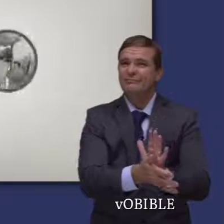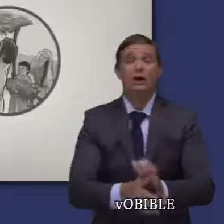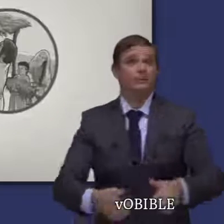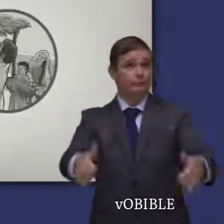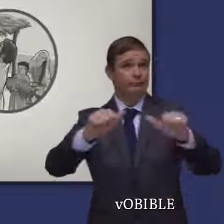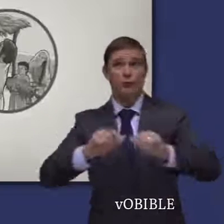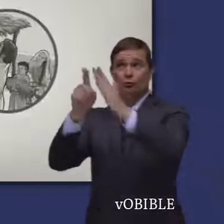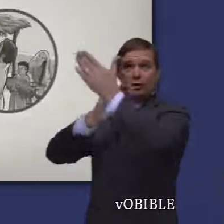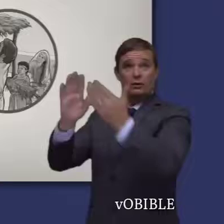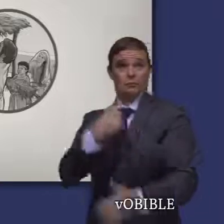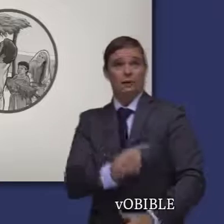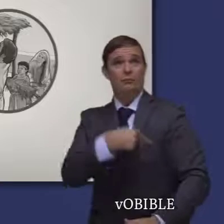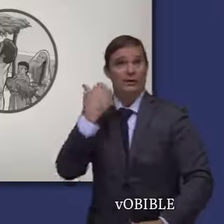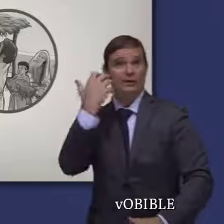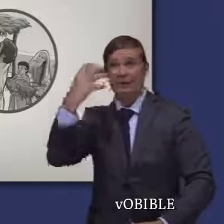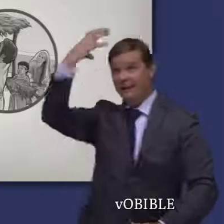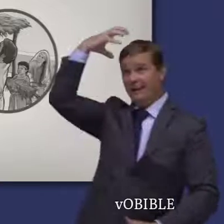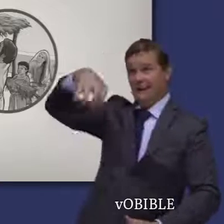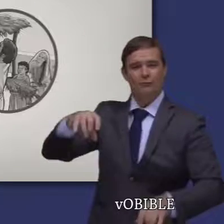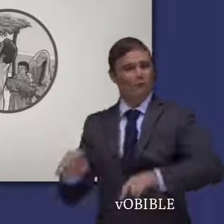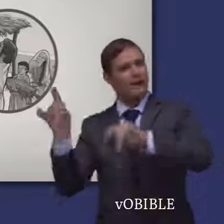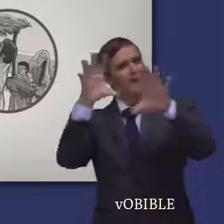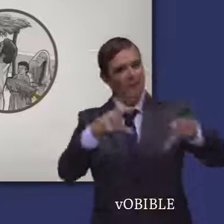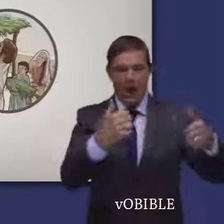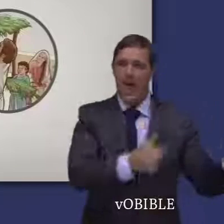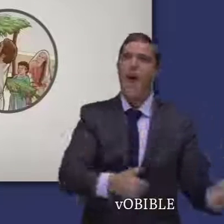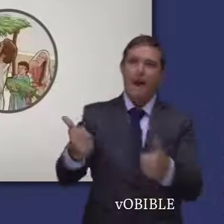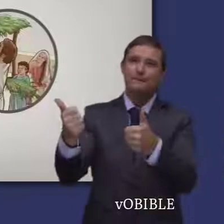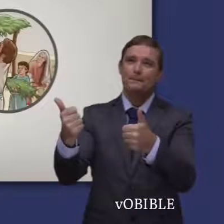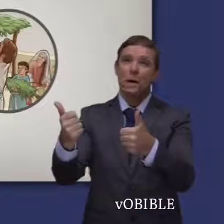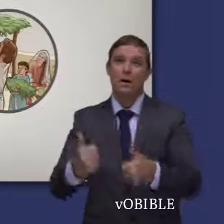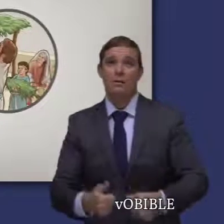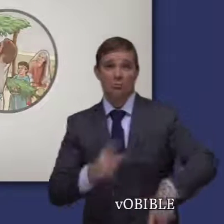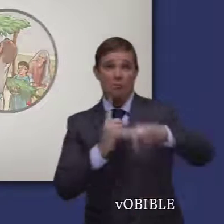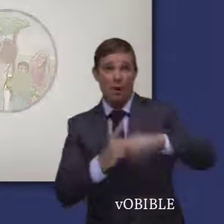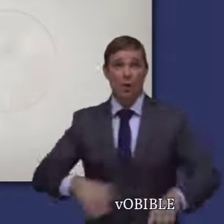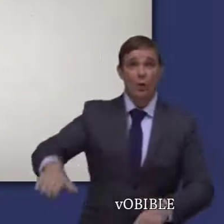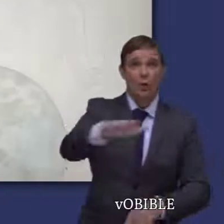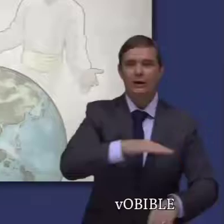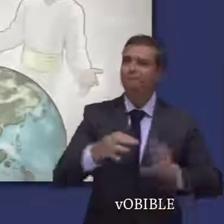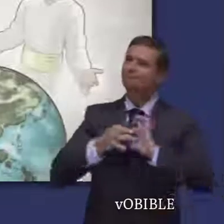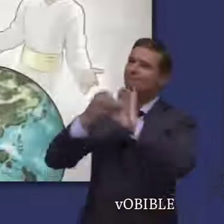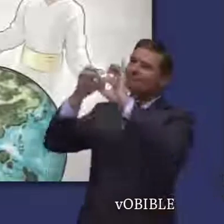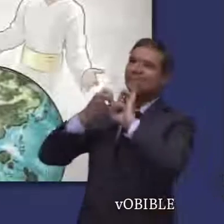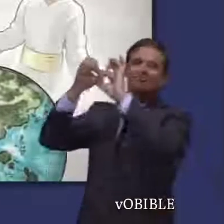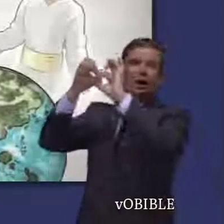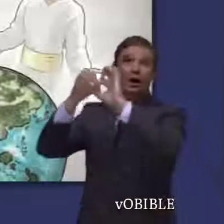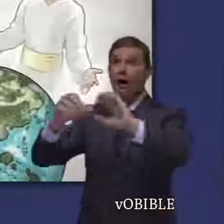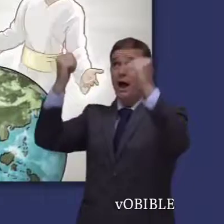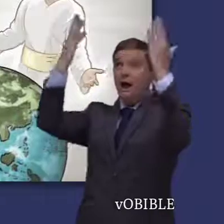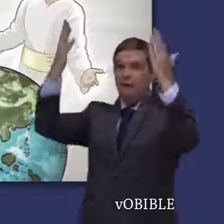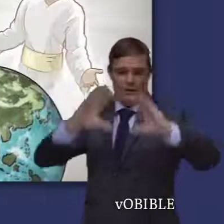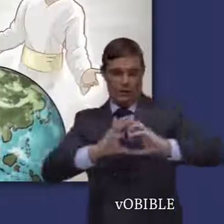Then Jehovah promises future kingdom blessings, both physical and spiritual. In heaven and on earth,